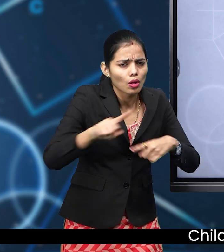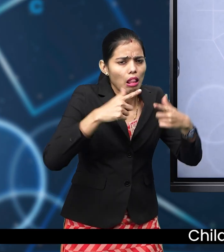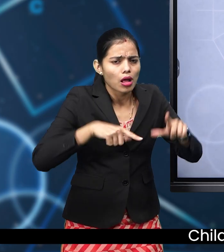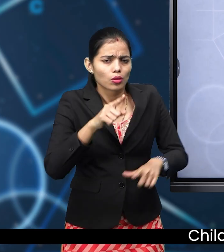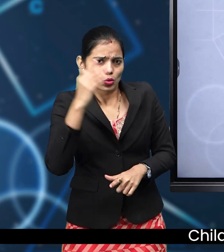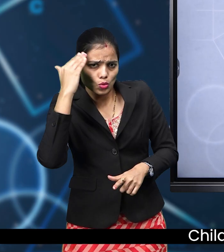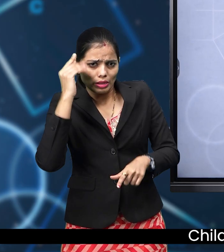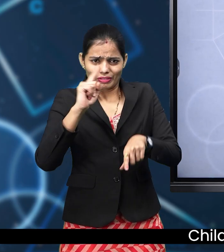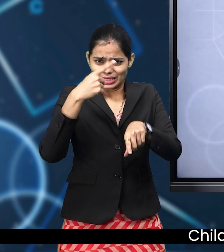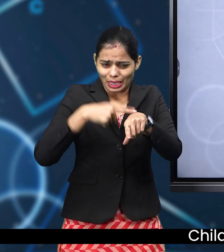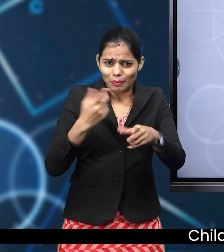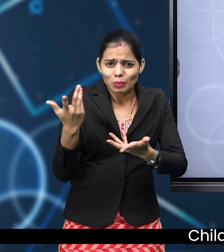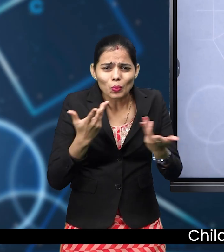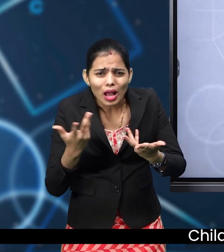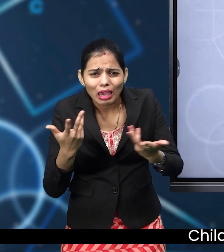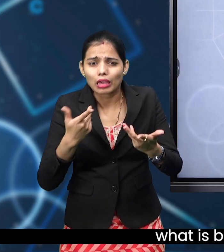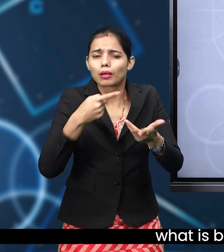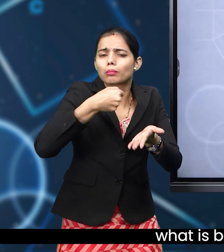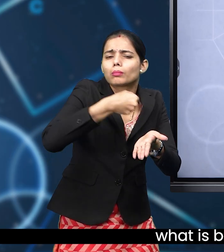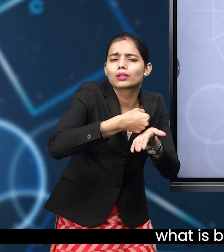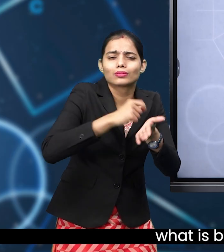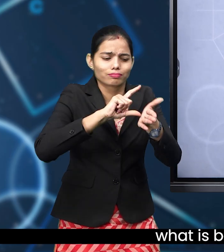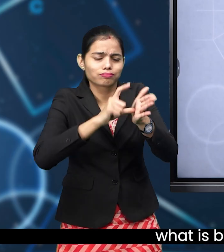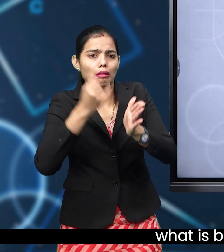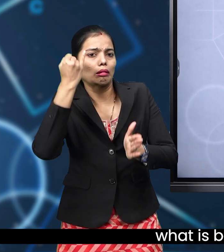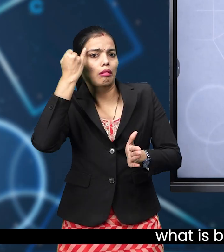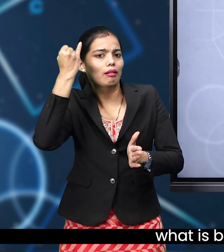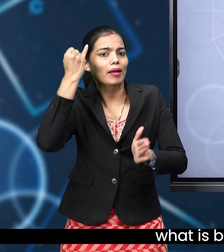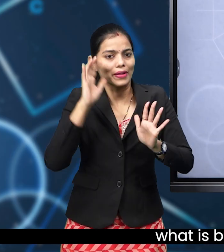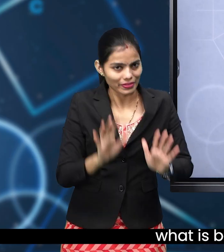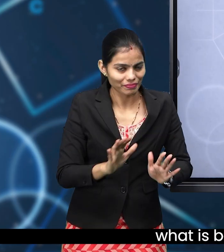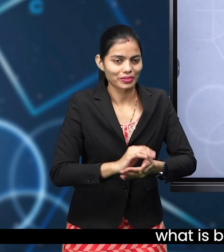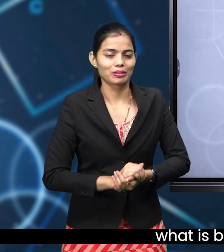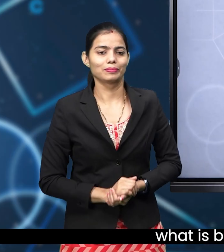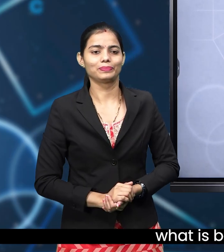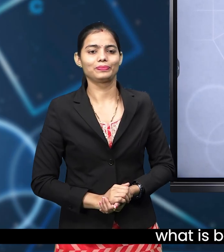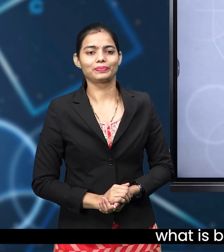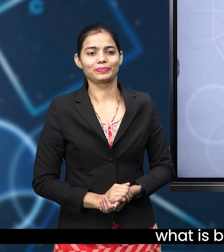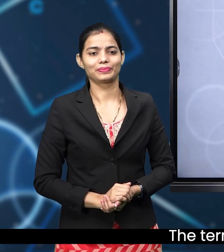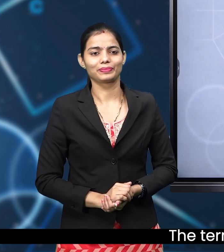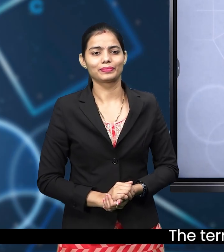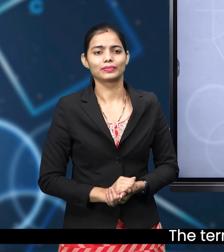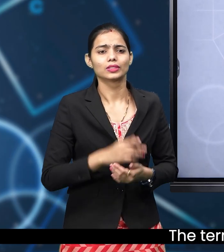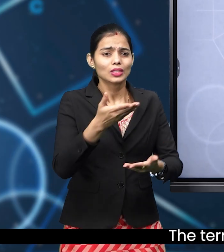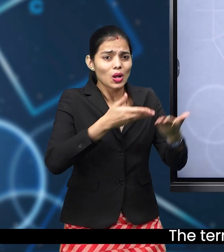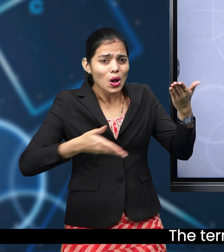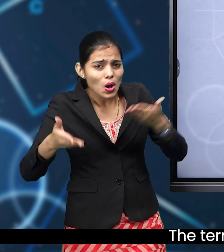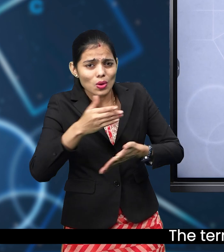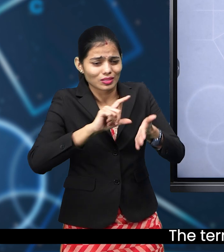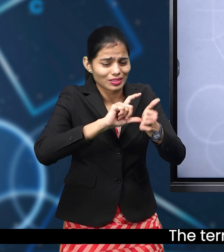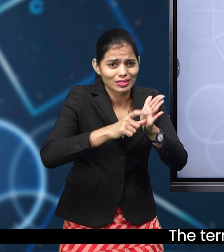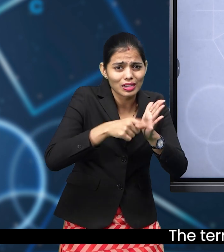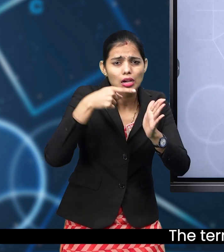Children, let us know first what is basic geometrical ideas. The